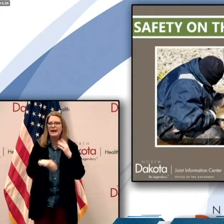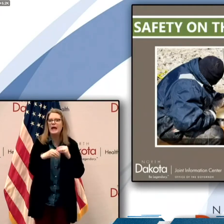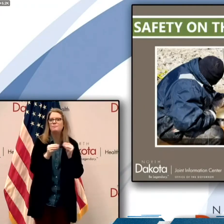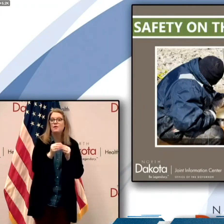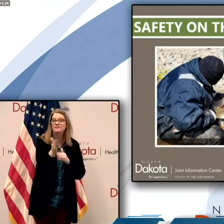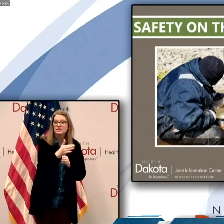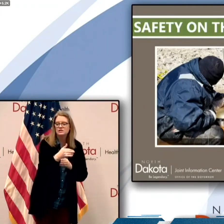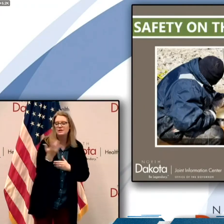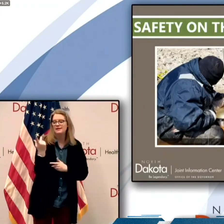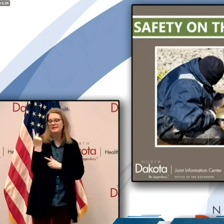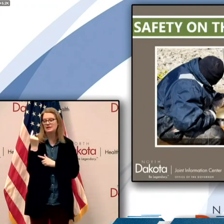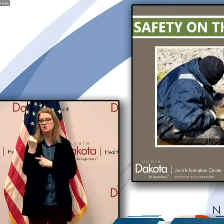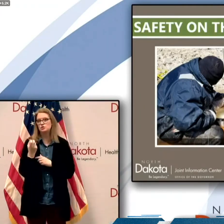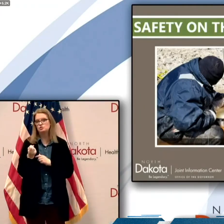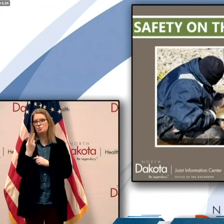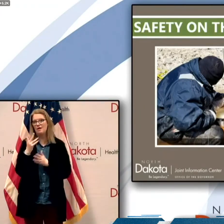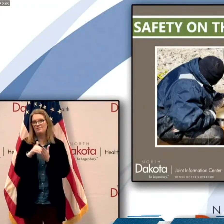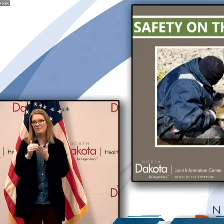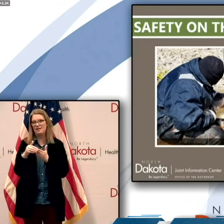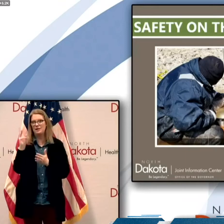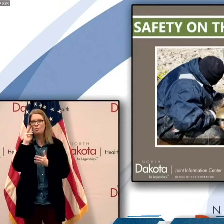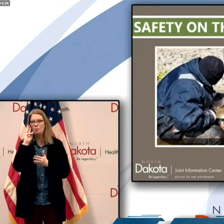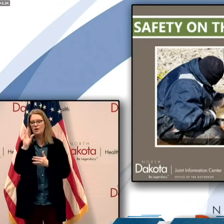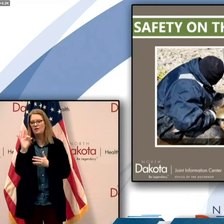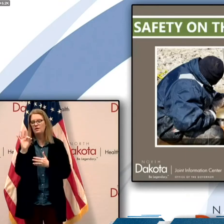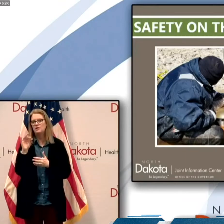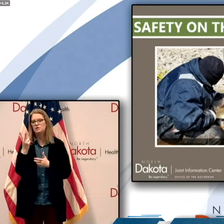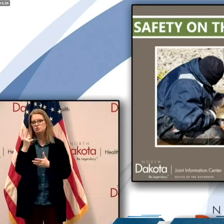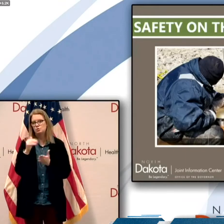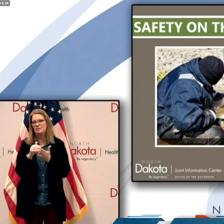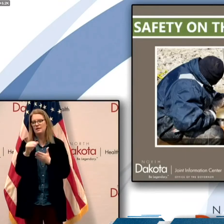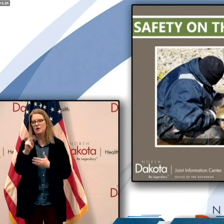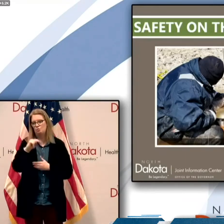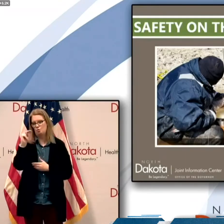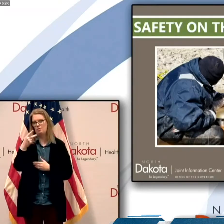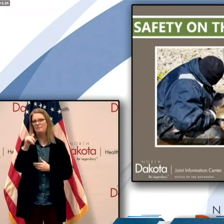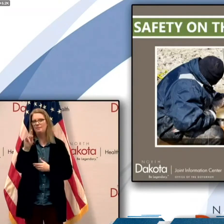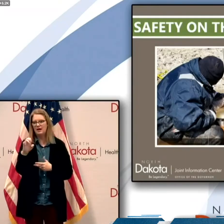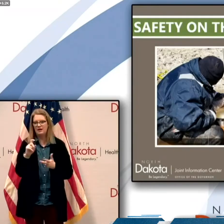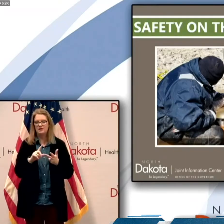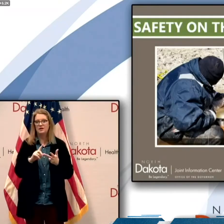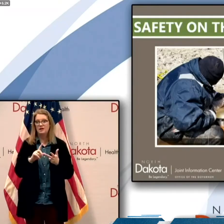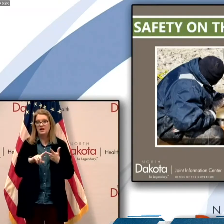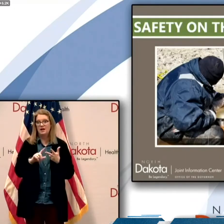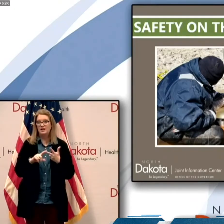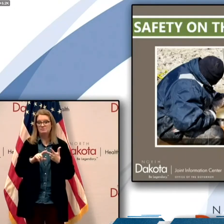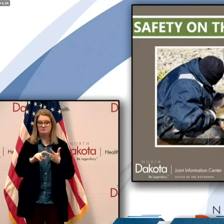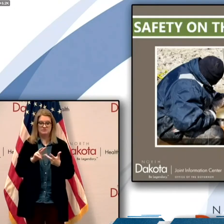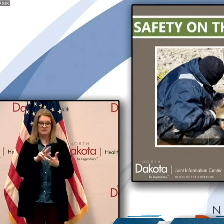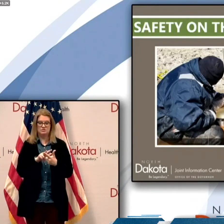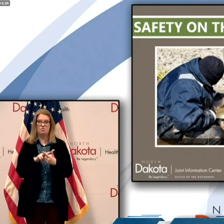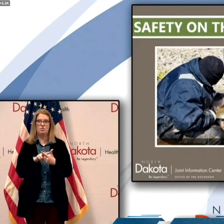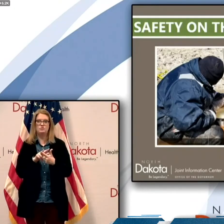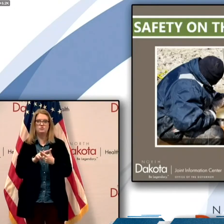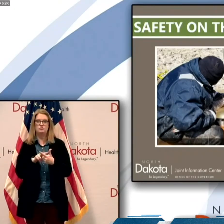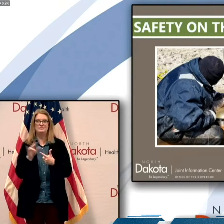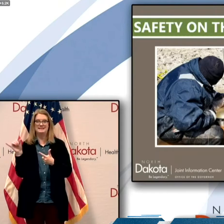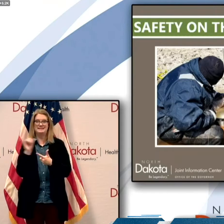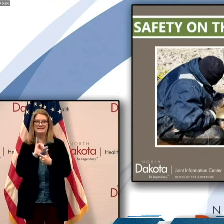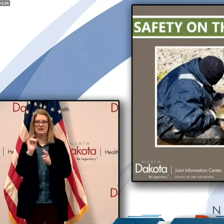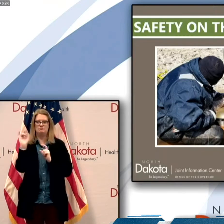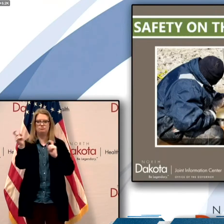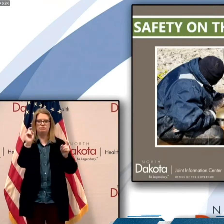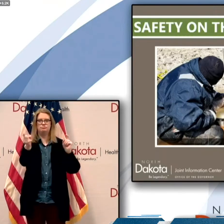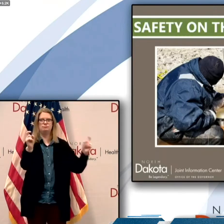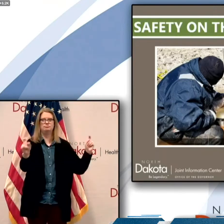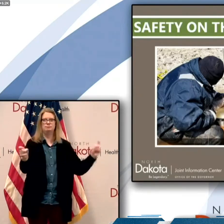North Dakota Game and Fish stocked 12 million walleye fingerling, 2 million northern pike, and they're hoping to stock the same number this year, plus